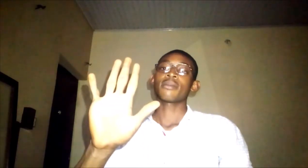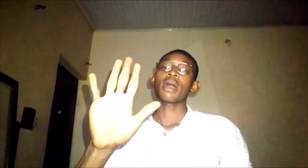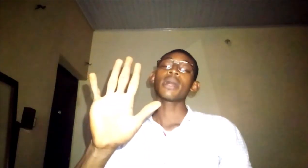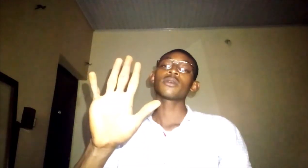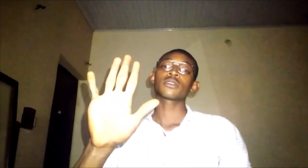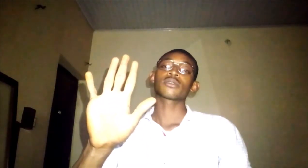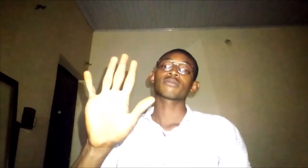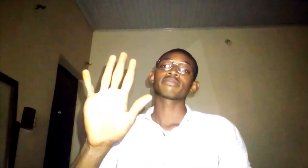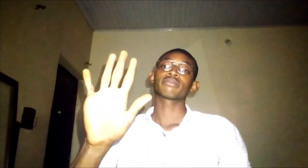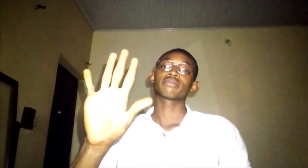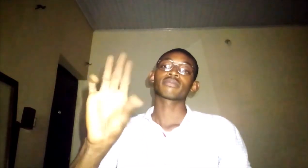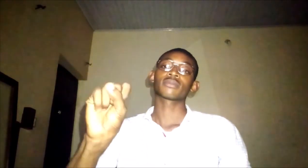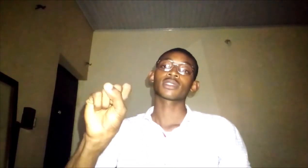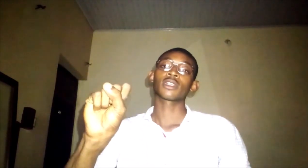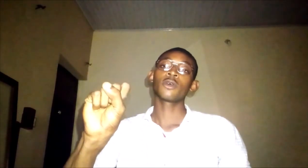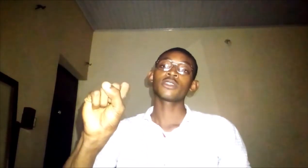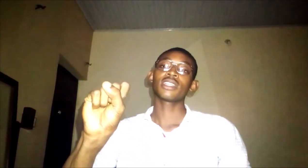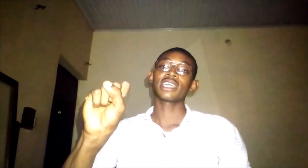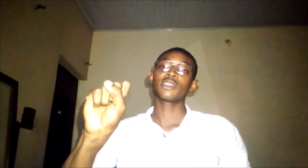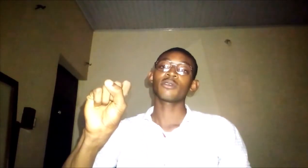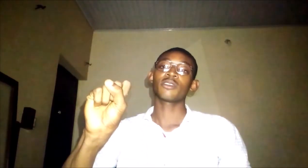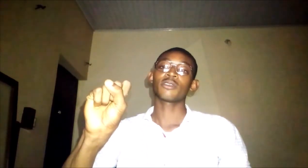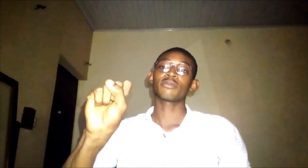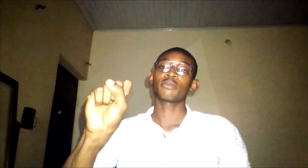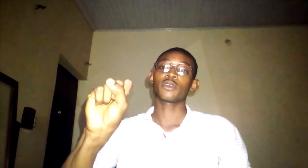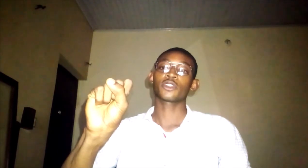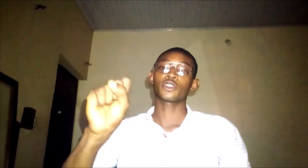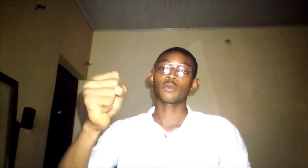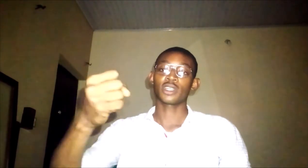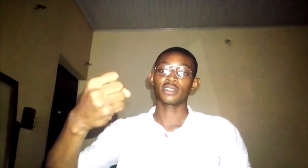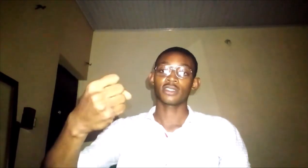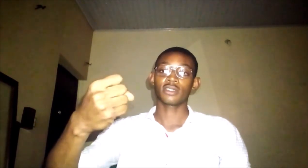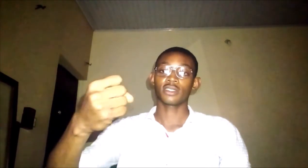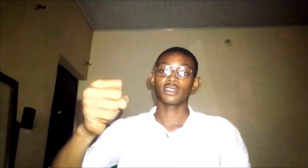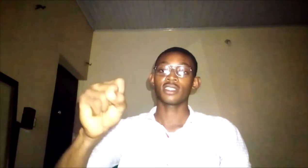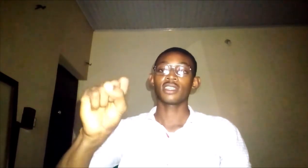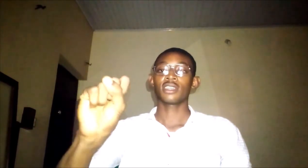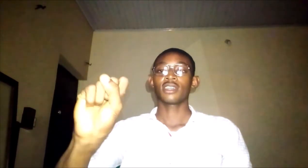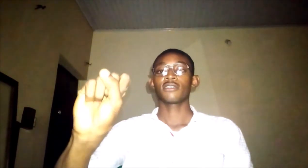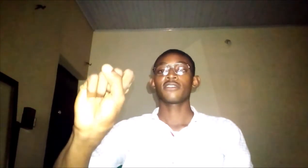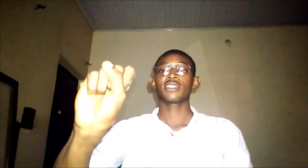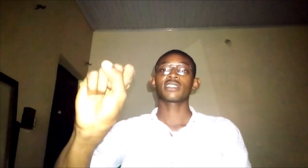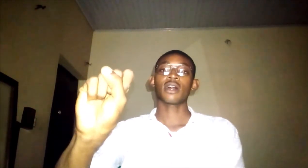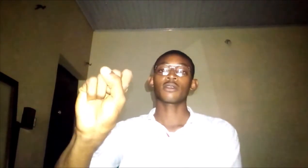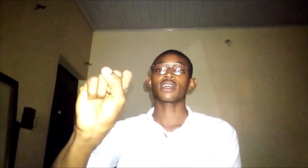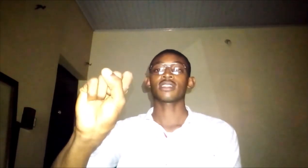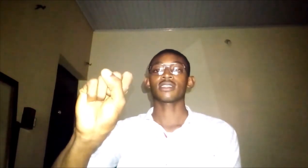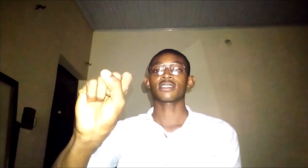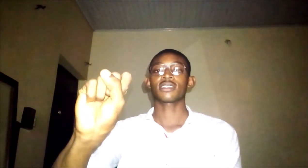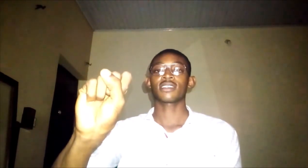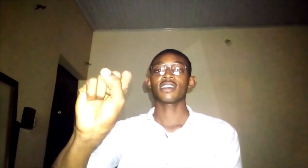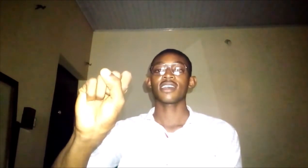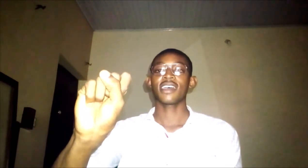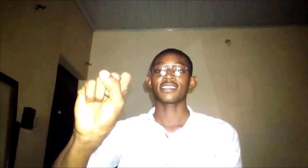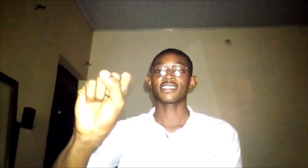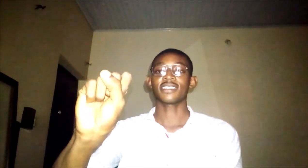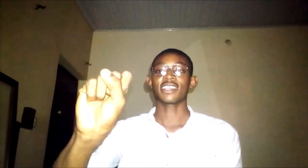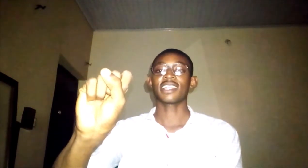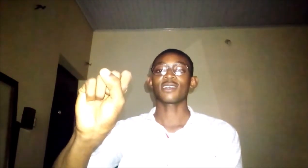Palm out, close it like you want to punch someone, as you can see, and face it out like this. S in sign